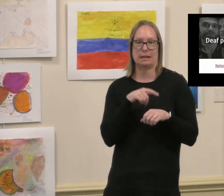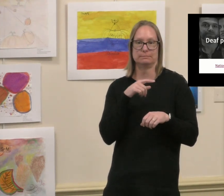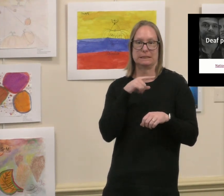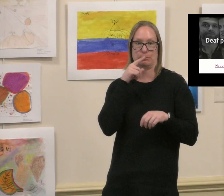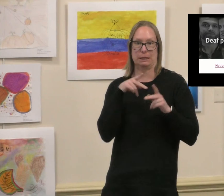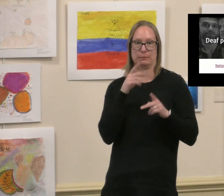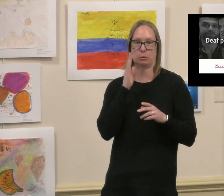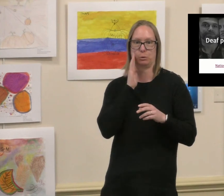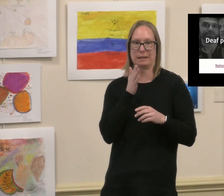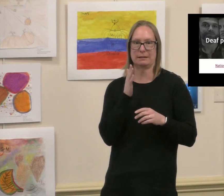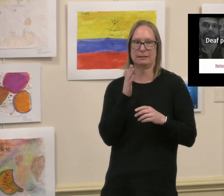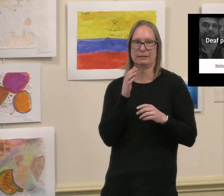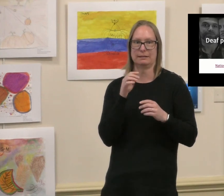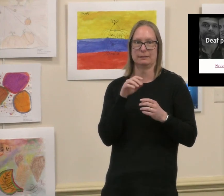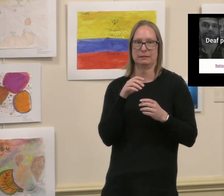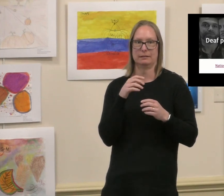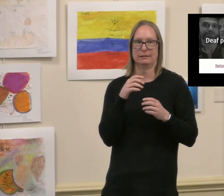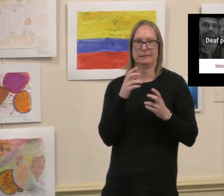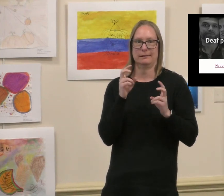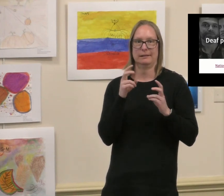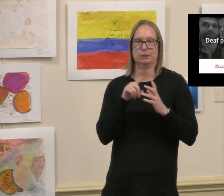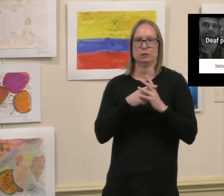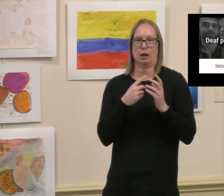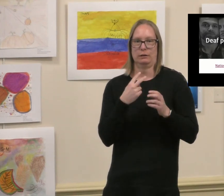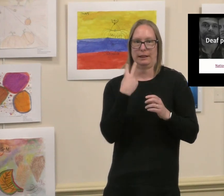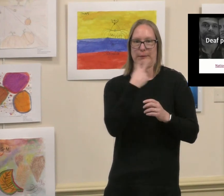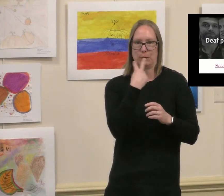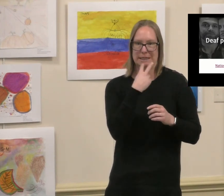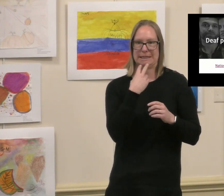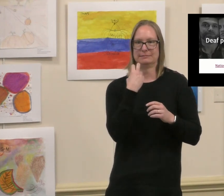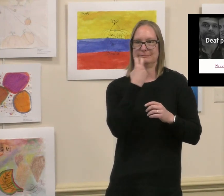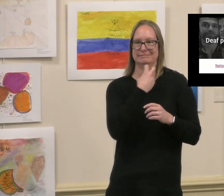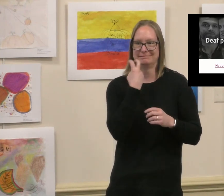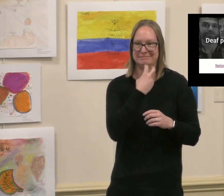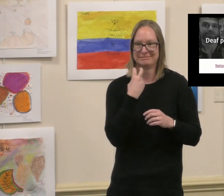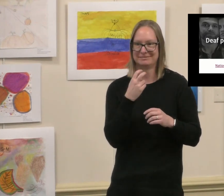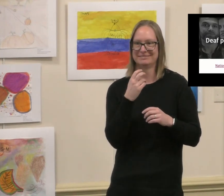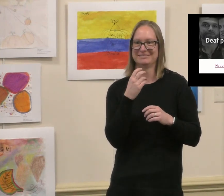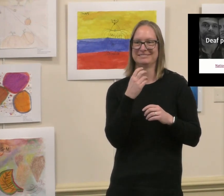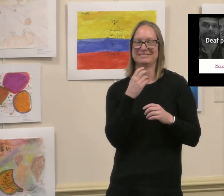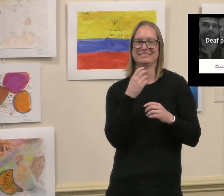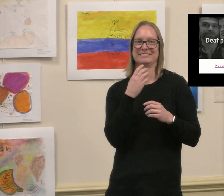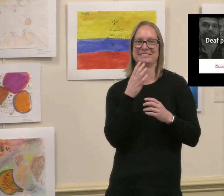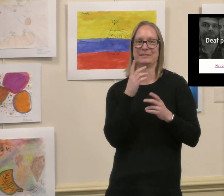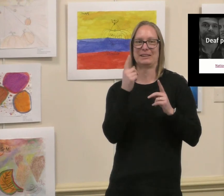is. Oftentimes, hearing people will start to use lip reading,